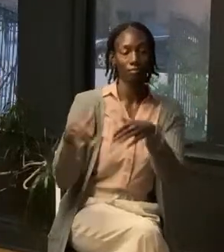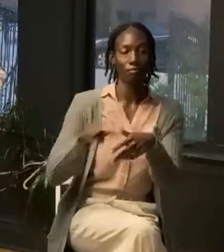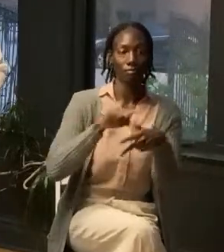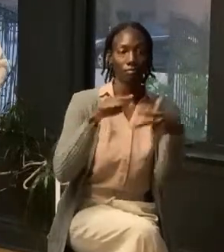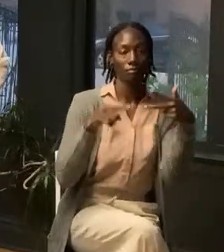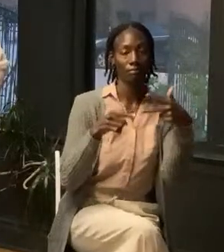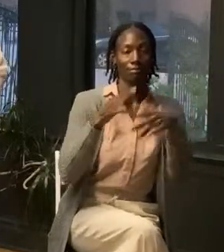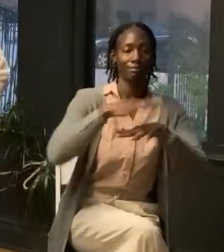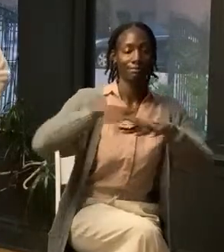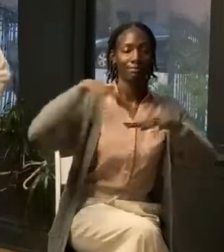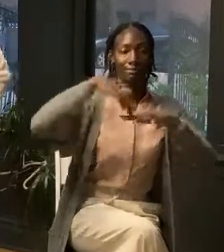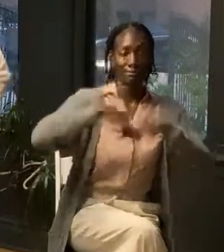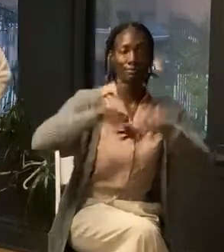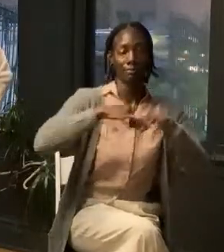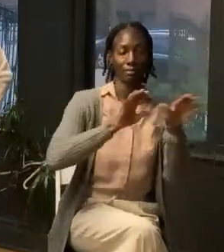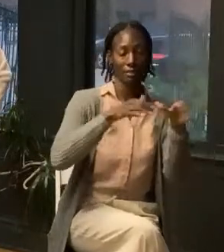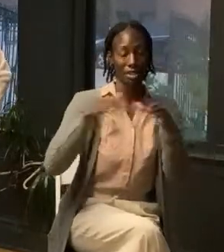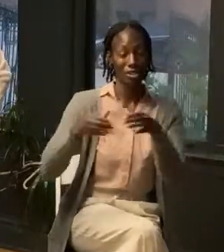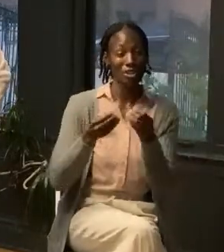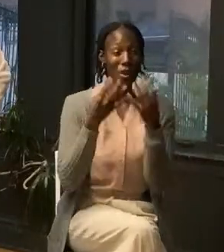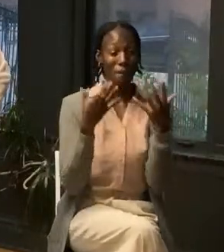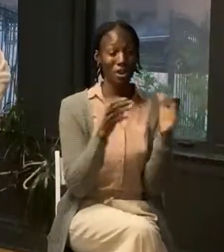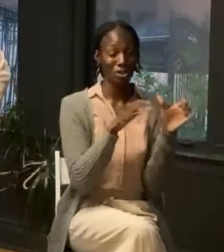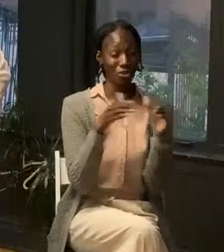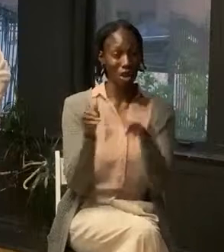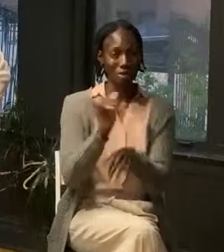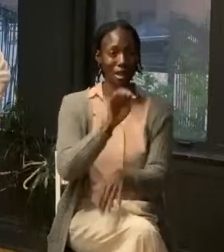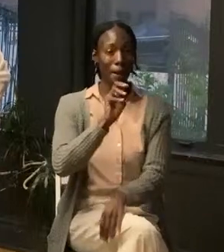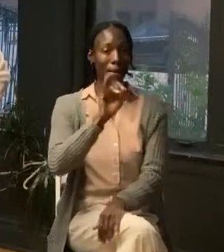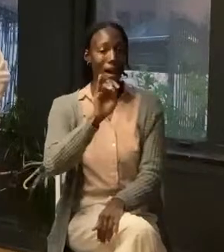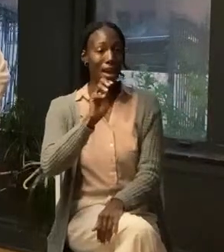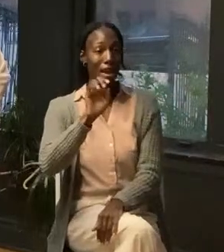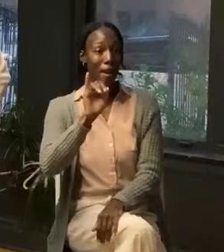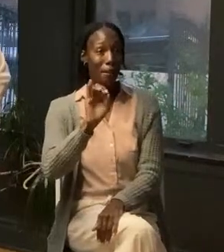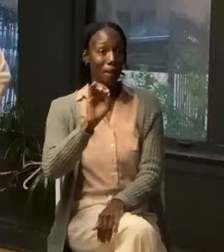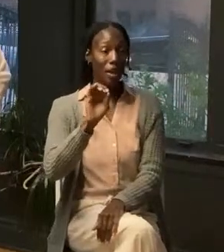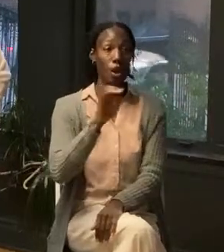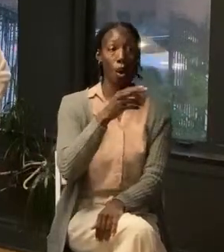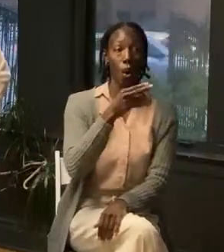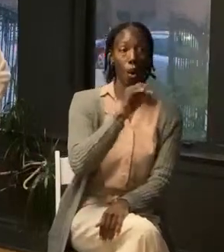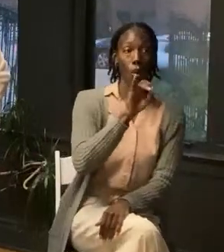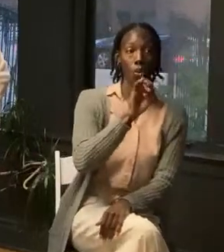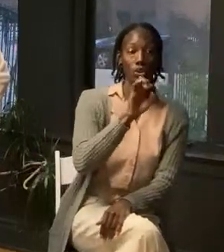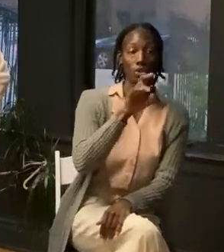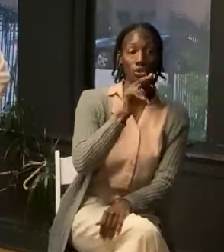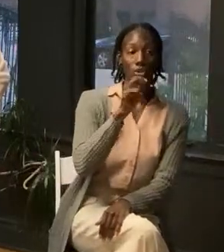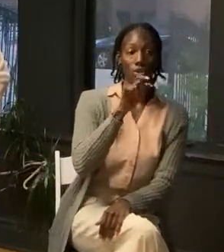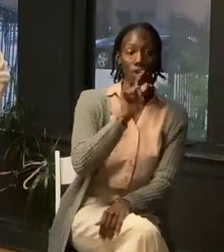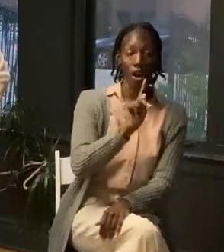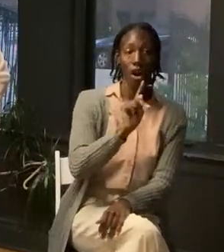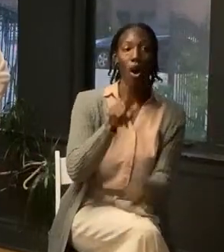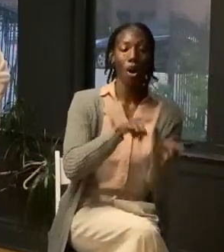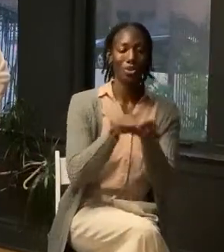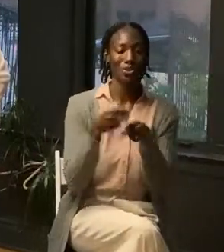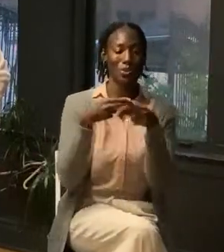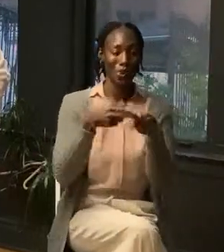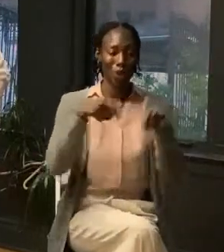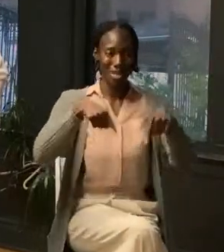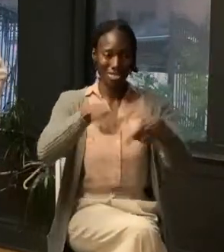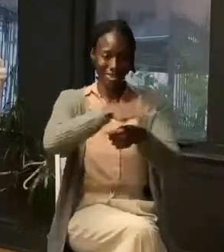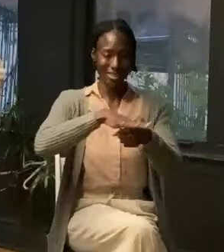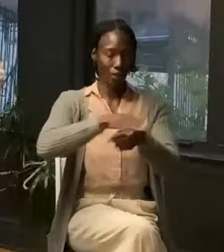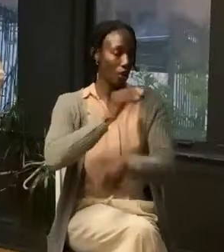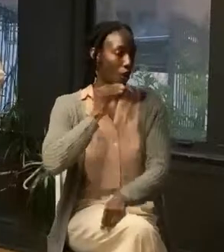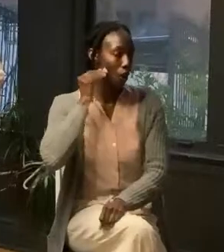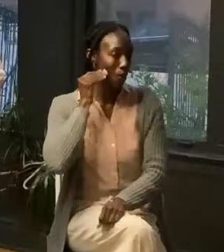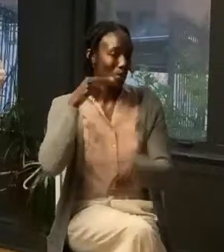Potawatomi nations. Many other tribes, such as the Miami, Ho-Chunk, Menominee, Sauk, and Fox, also call this area home. The